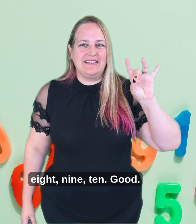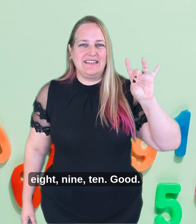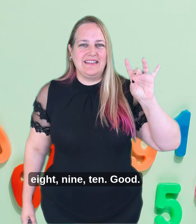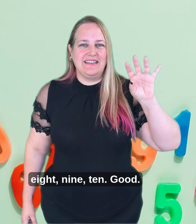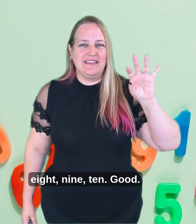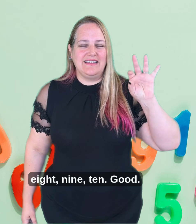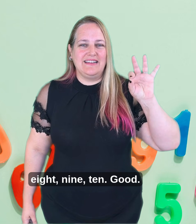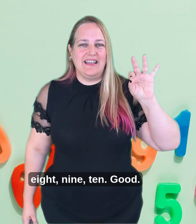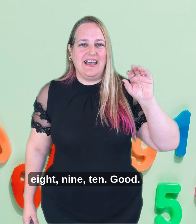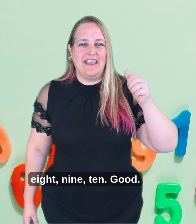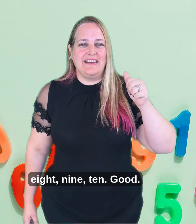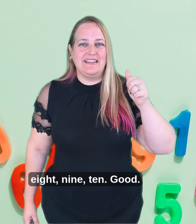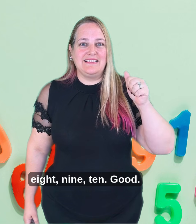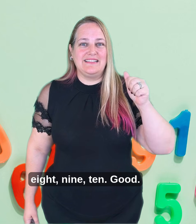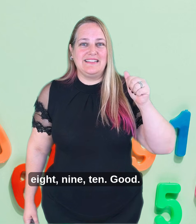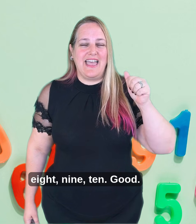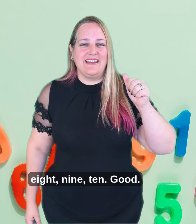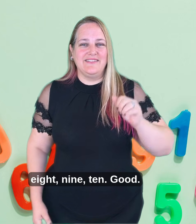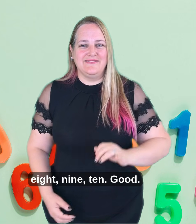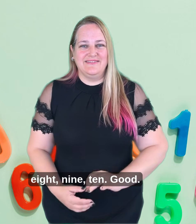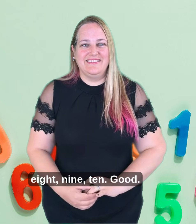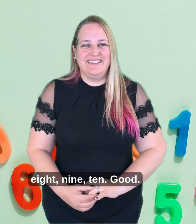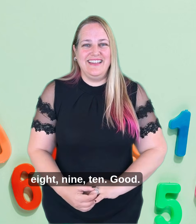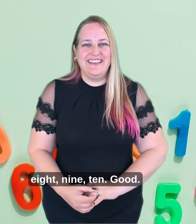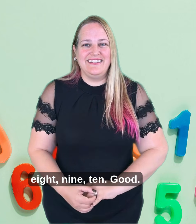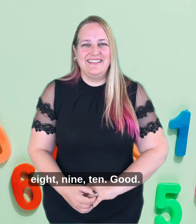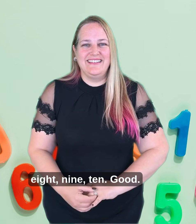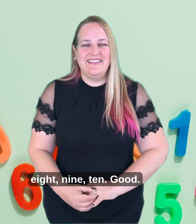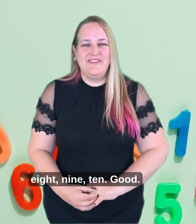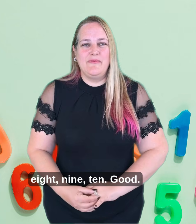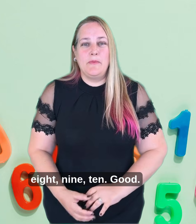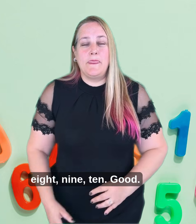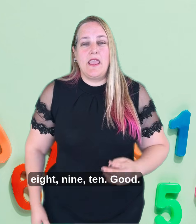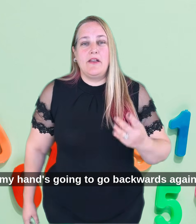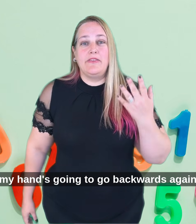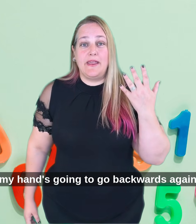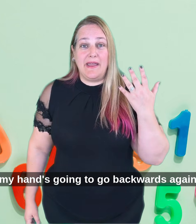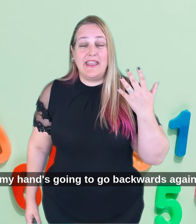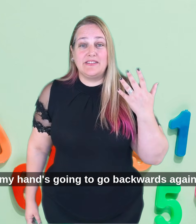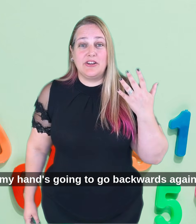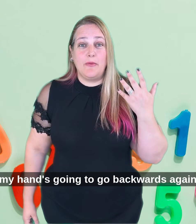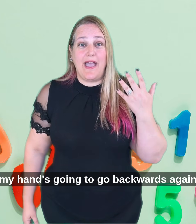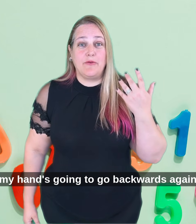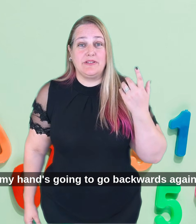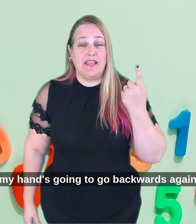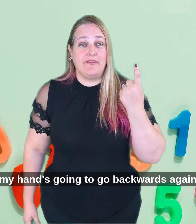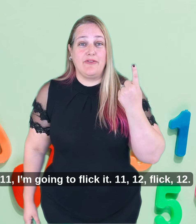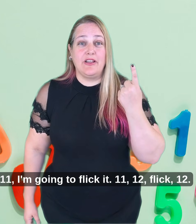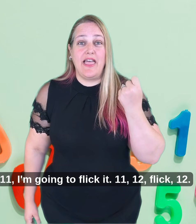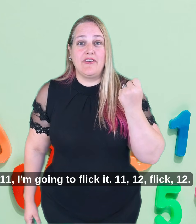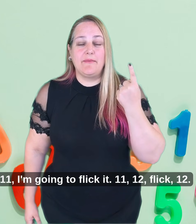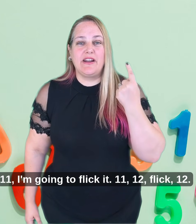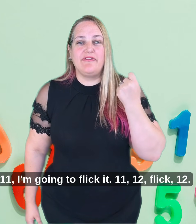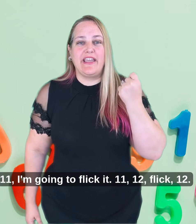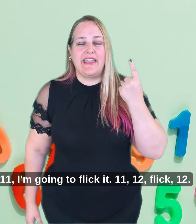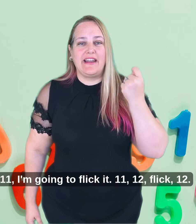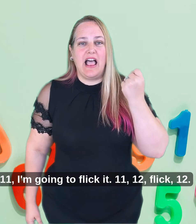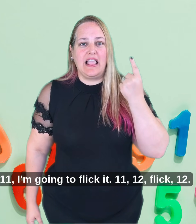8, 9, 10. Good. Then my hand's going to go backwards again. For 11, I'm going to flick it.